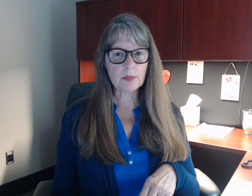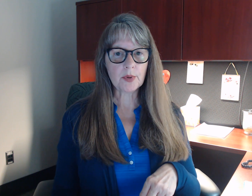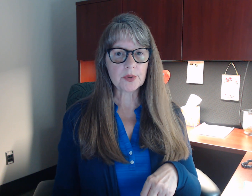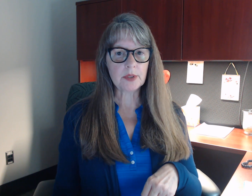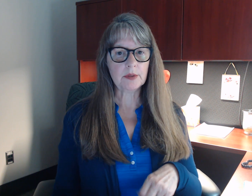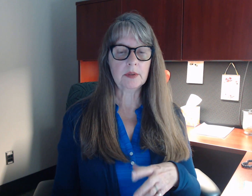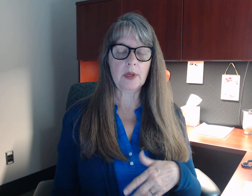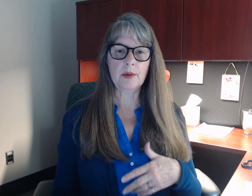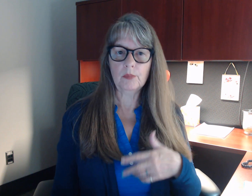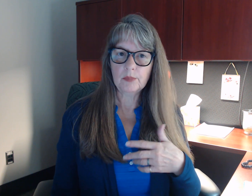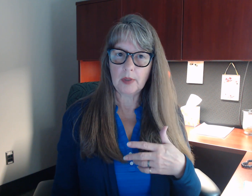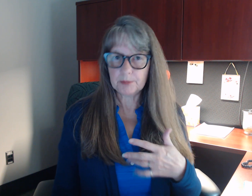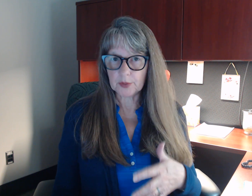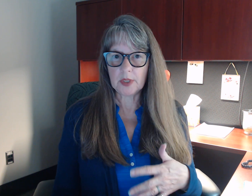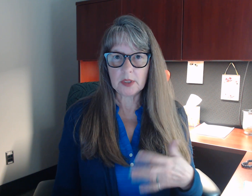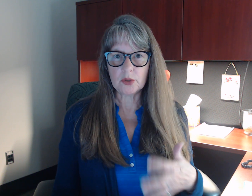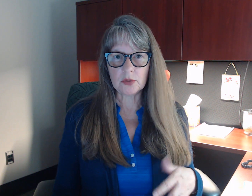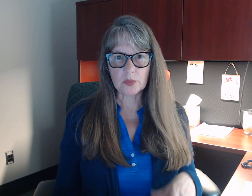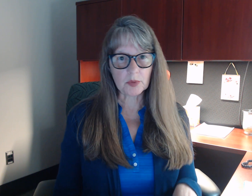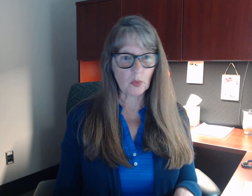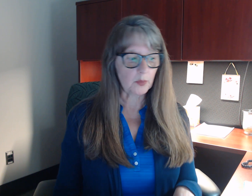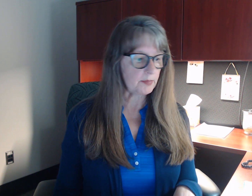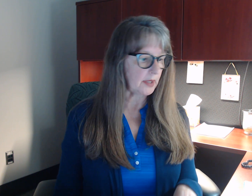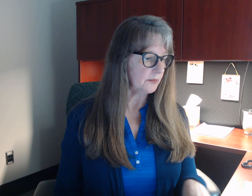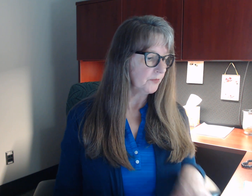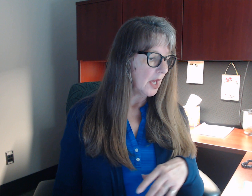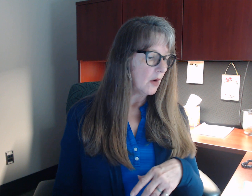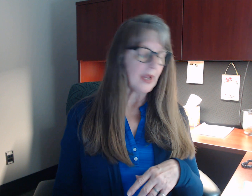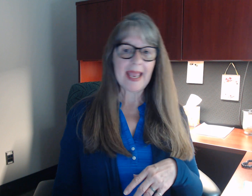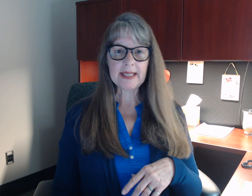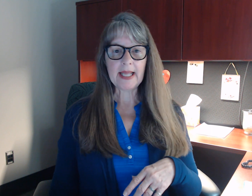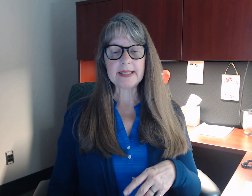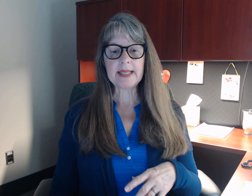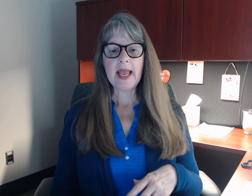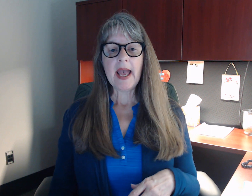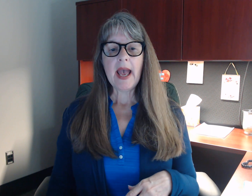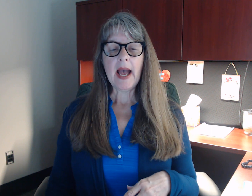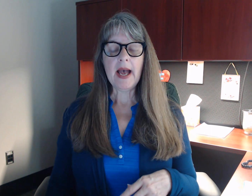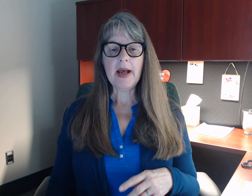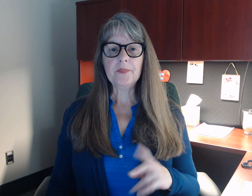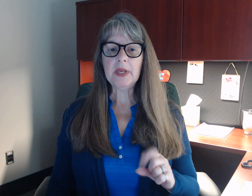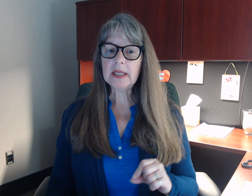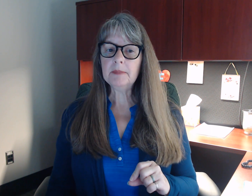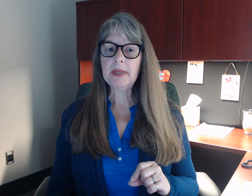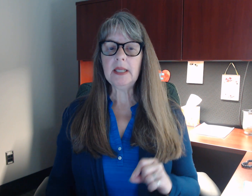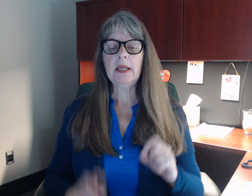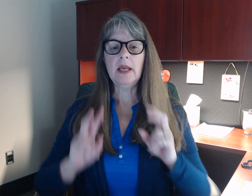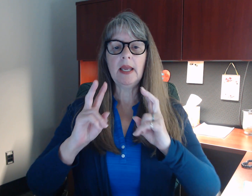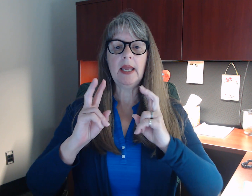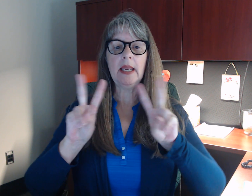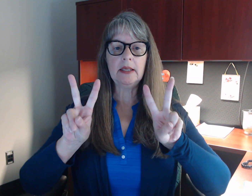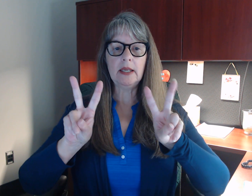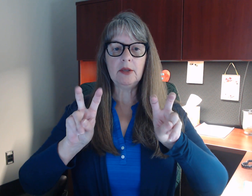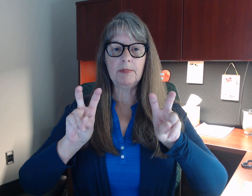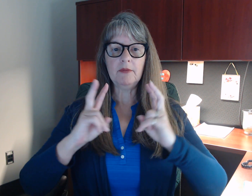person. A person is used with more respect. Okay, analyze. And it can be bent